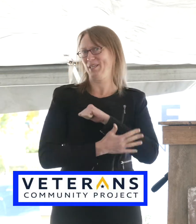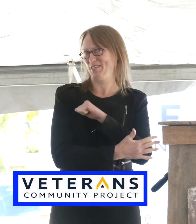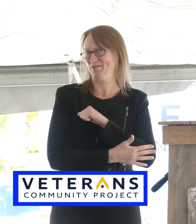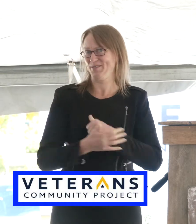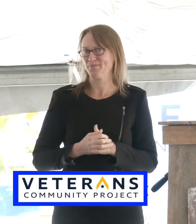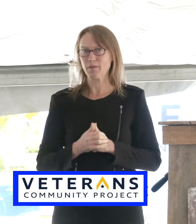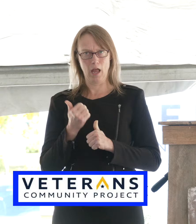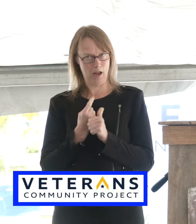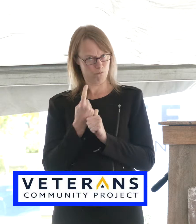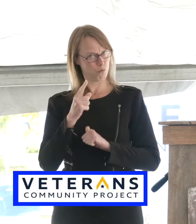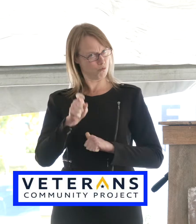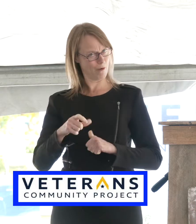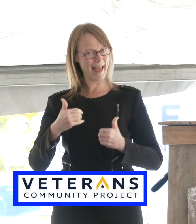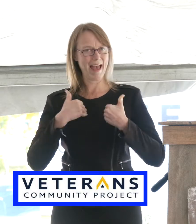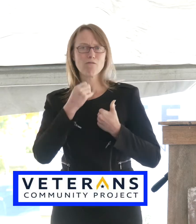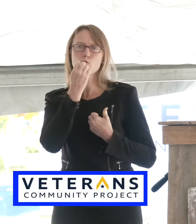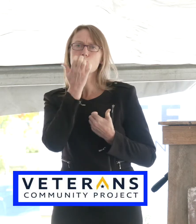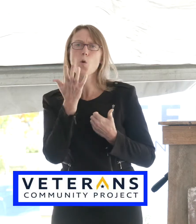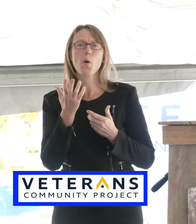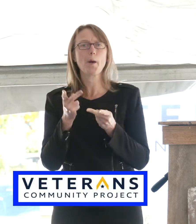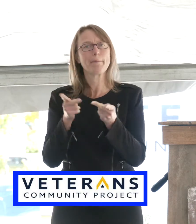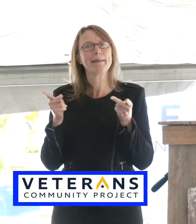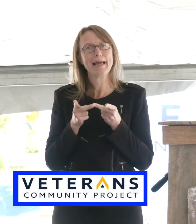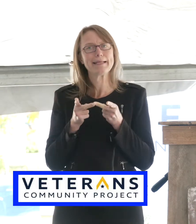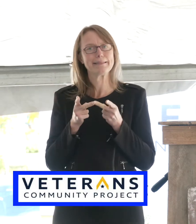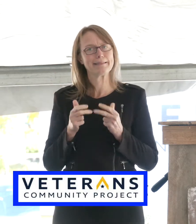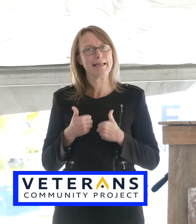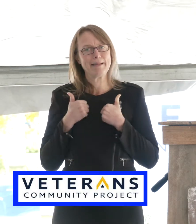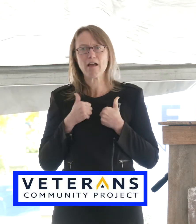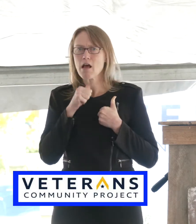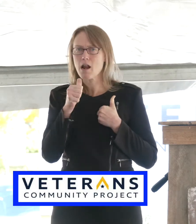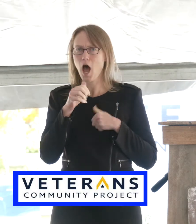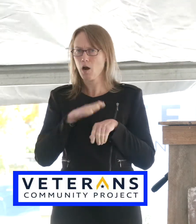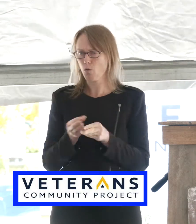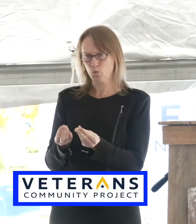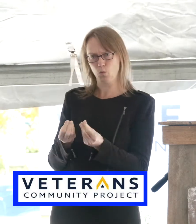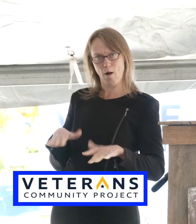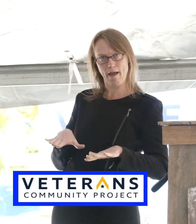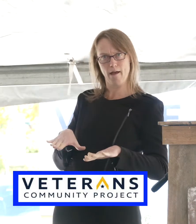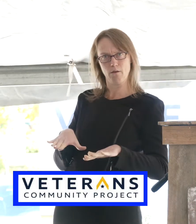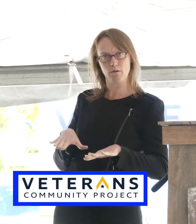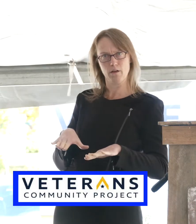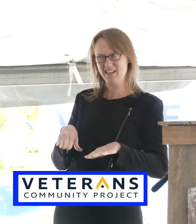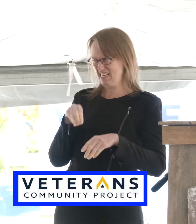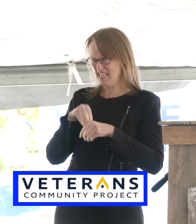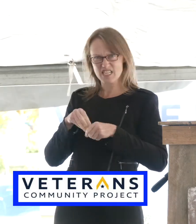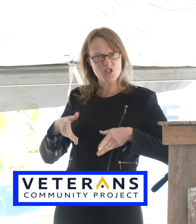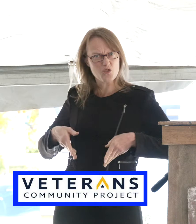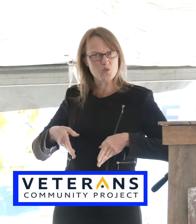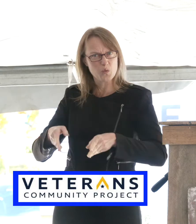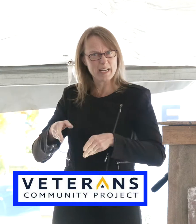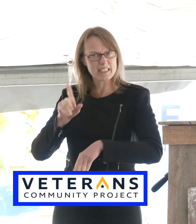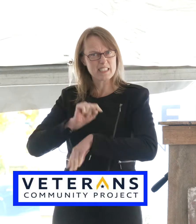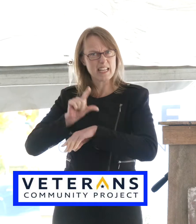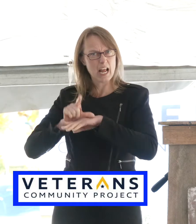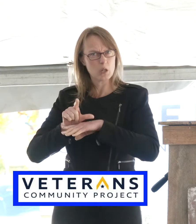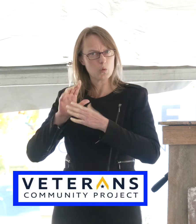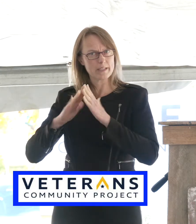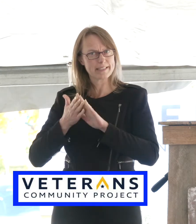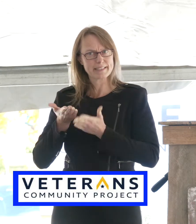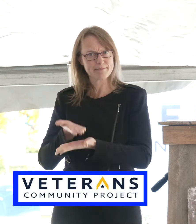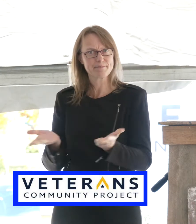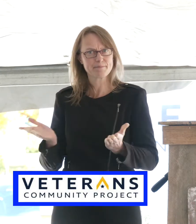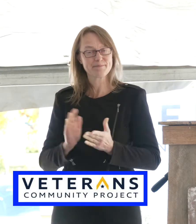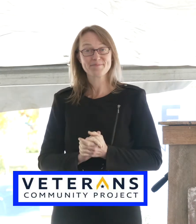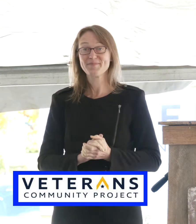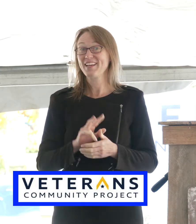to live, and that is not on the grounds in the streets of St. Louis. As we all know, the Veterans